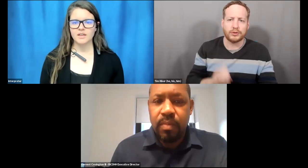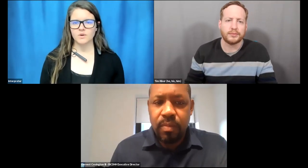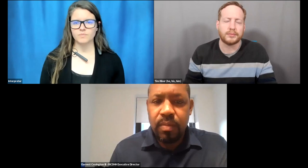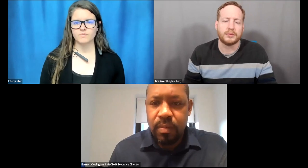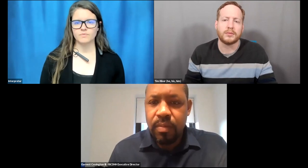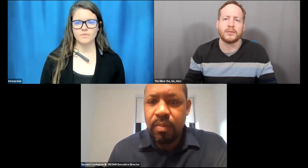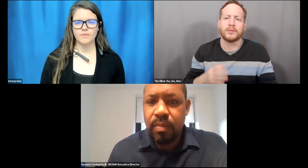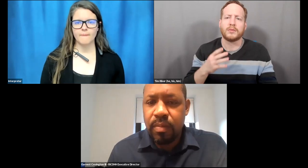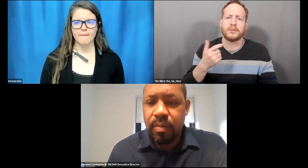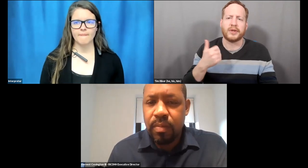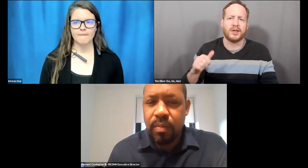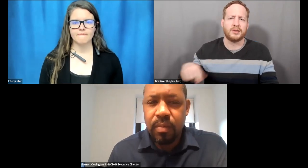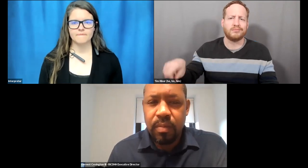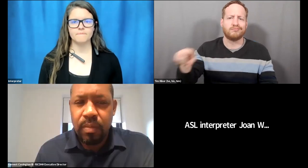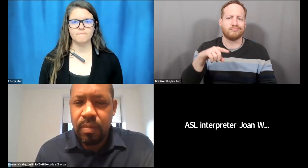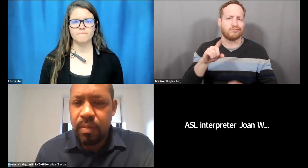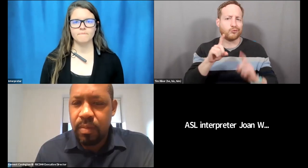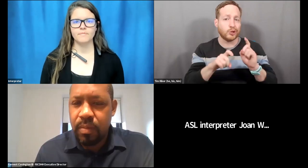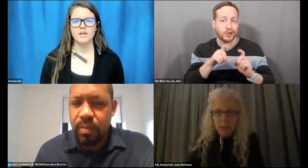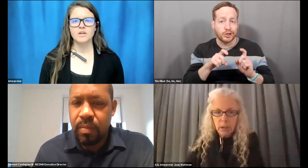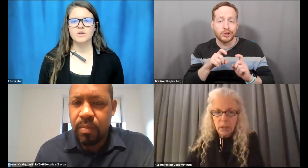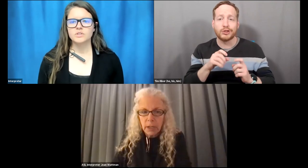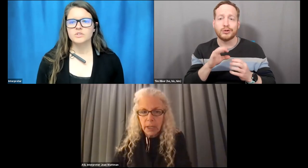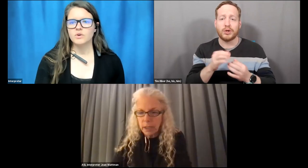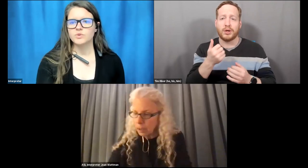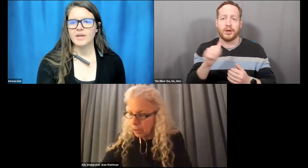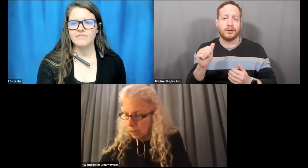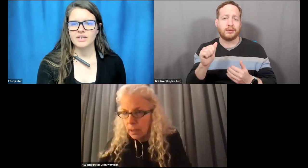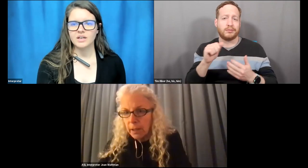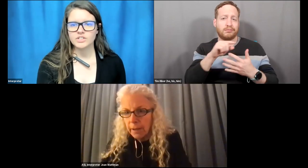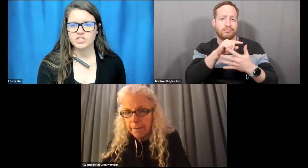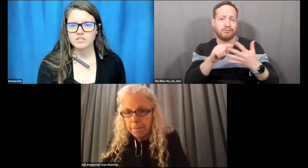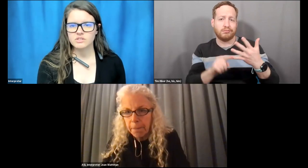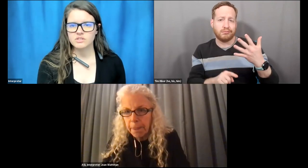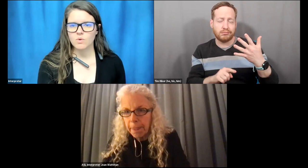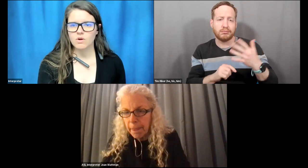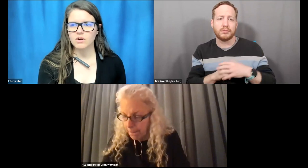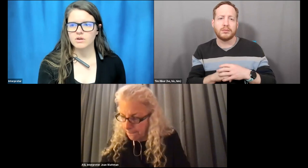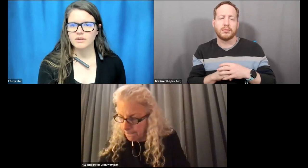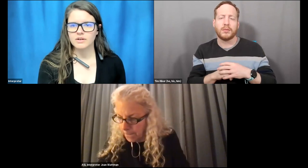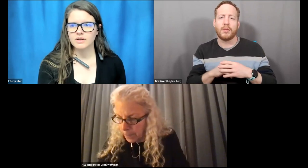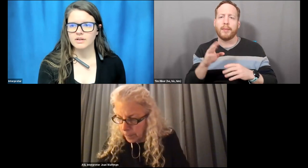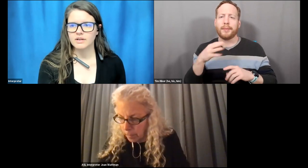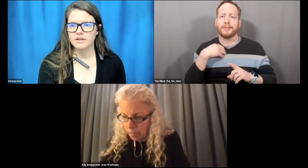you. Mm-hmm. So do we have any questions or